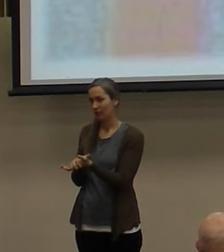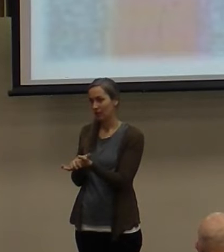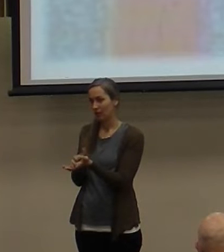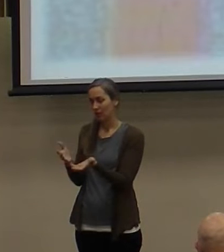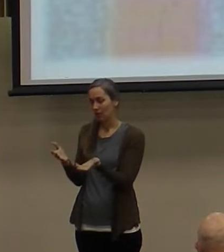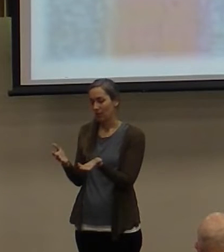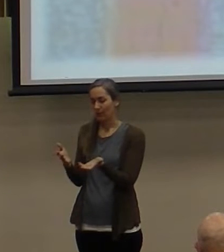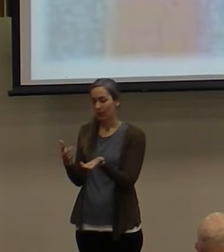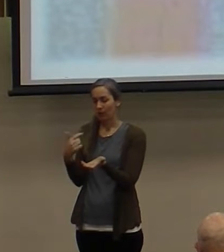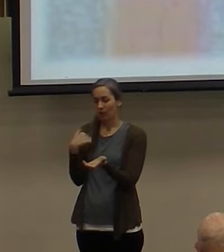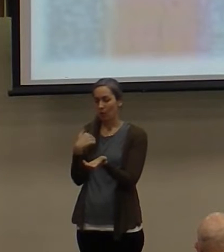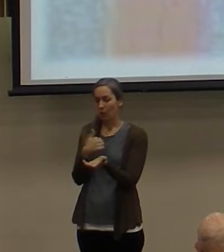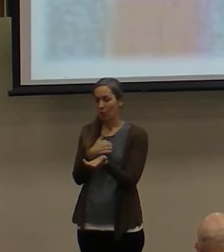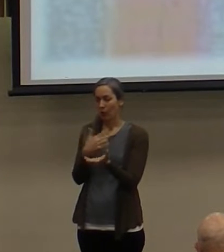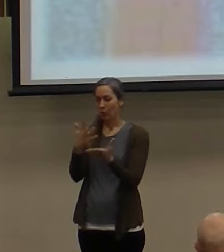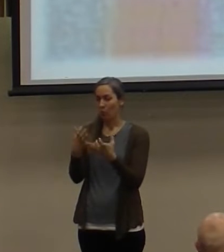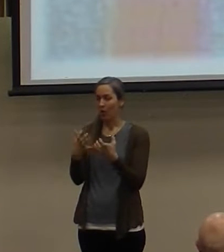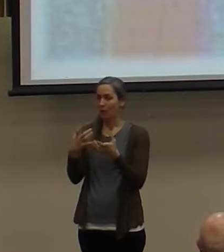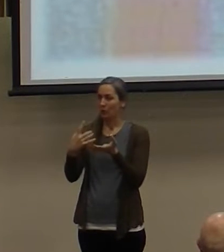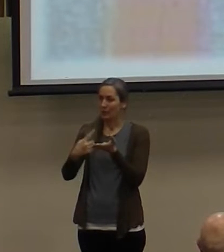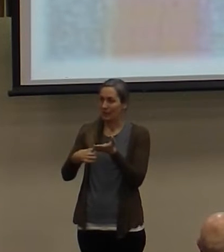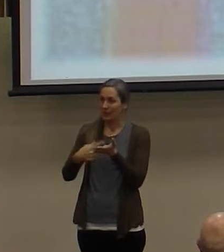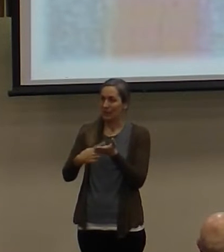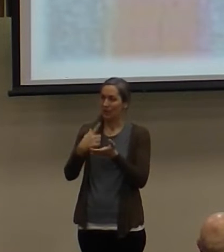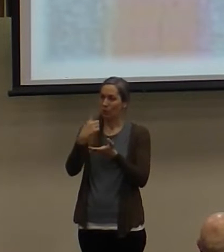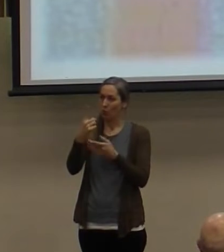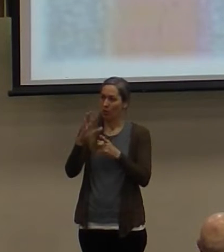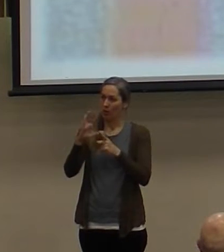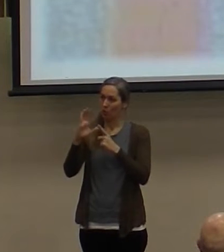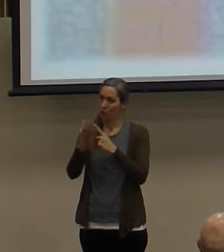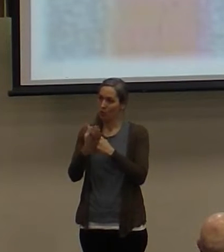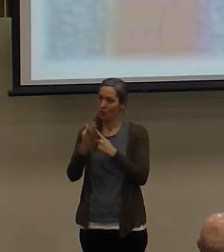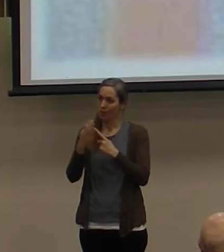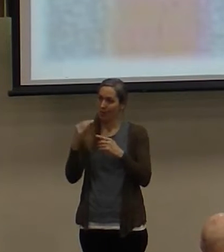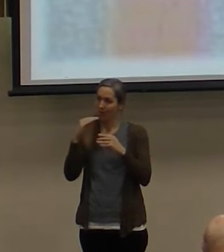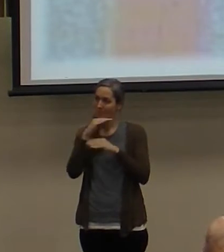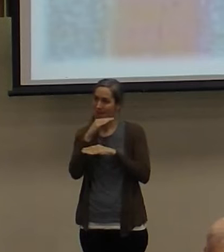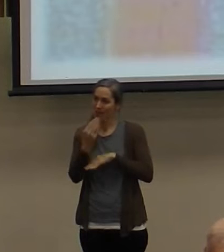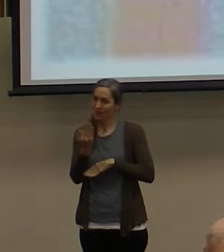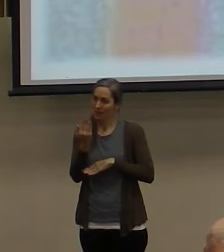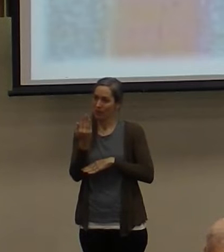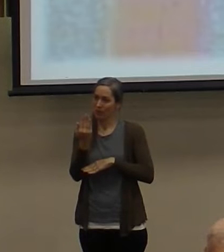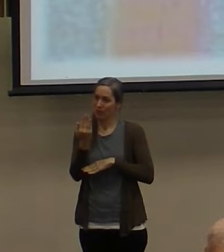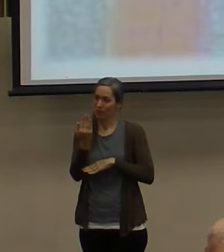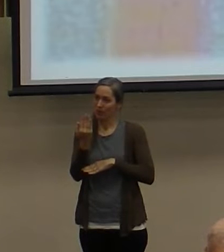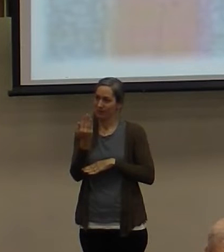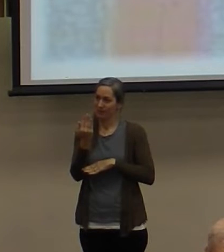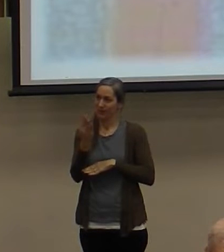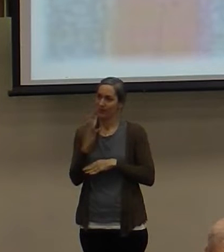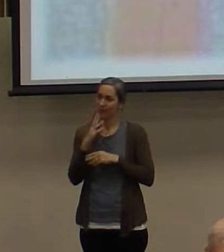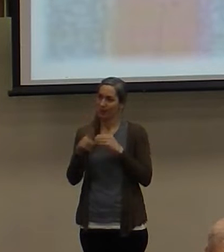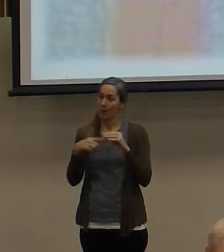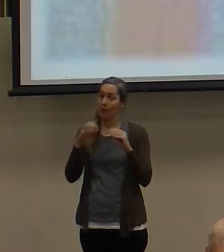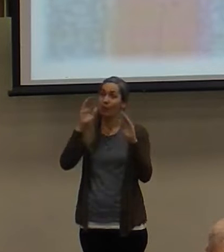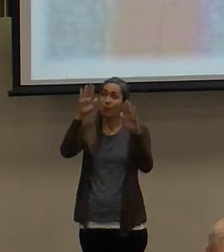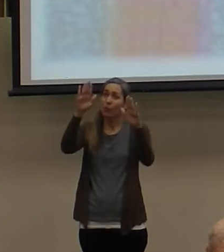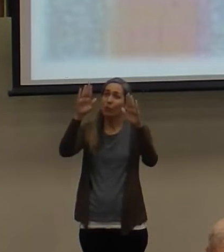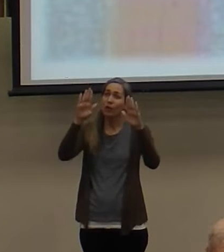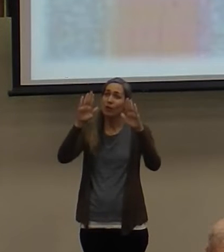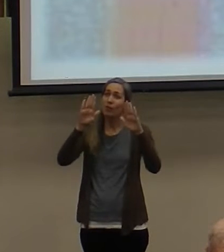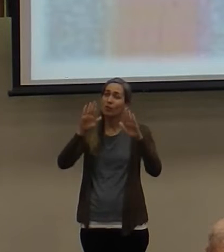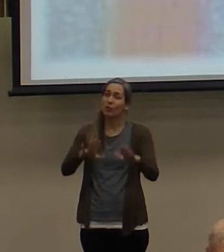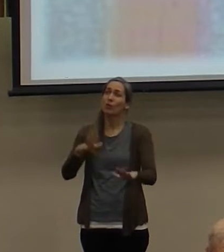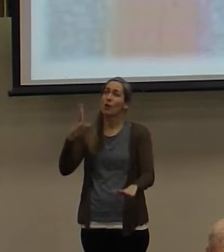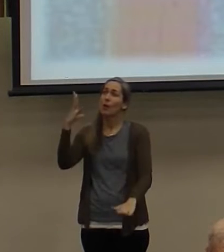want to talk about one of those cultural lies about the wonderful, beautiful, sometimes difficult